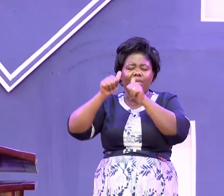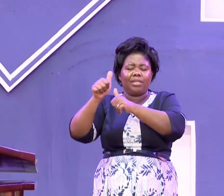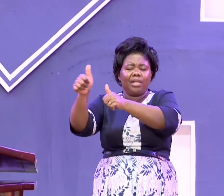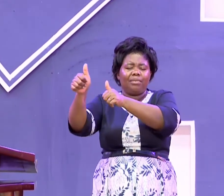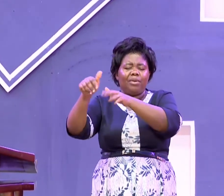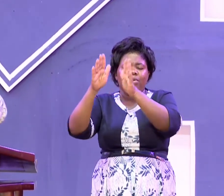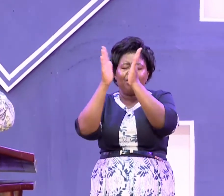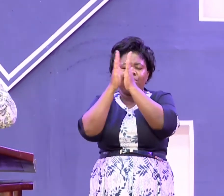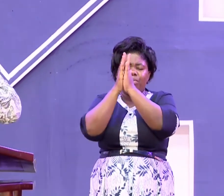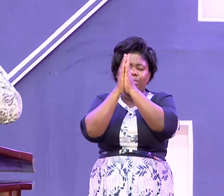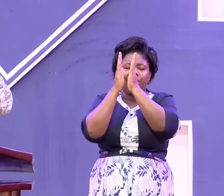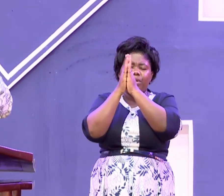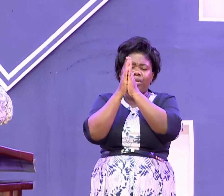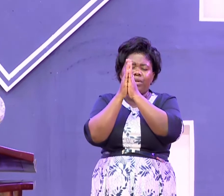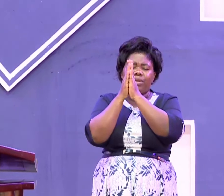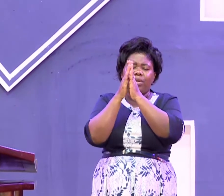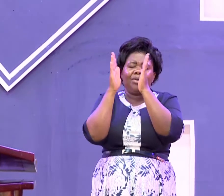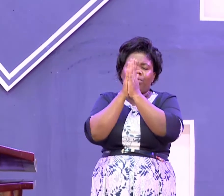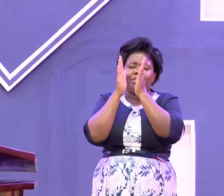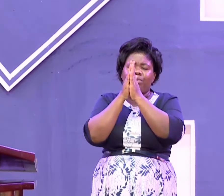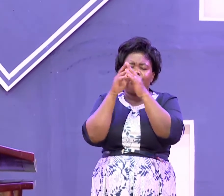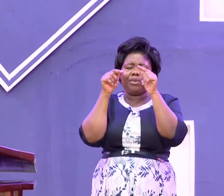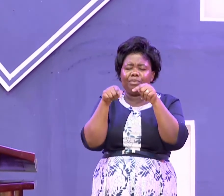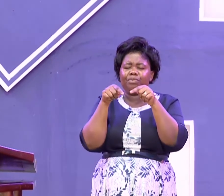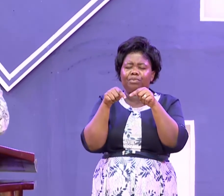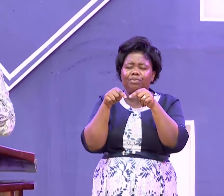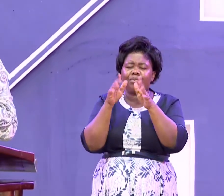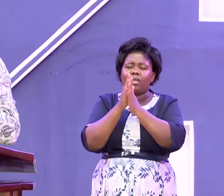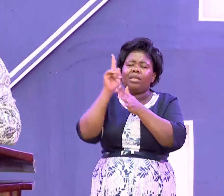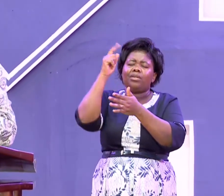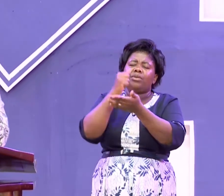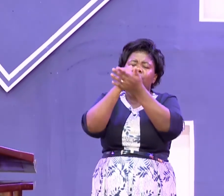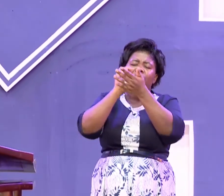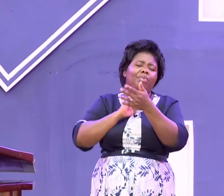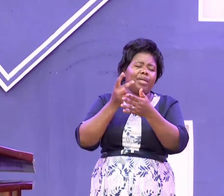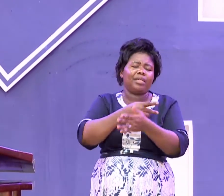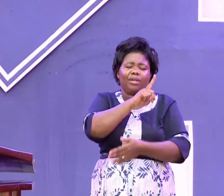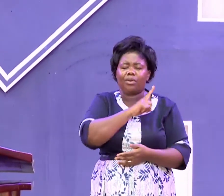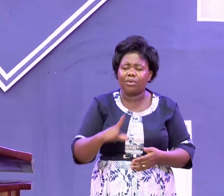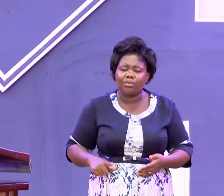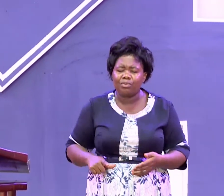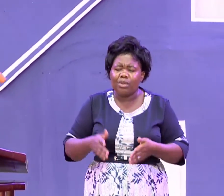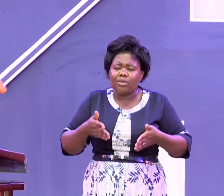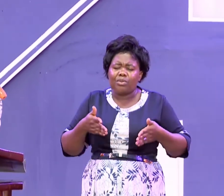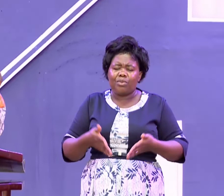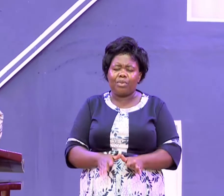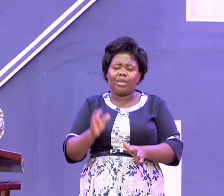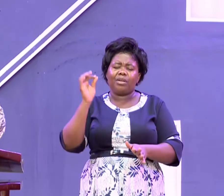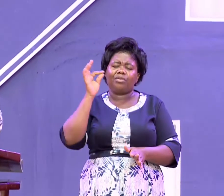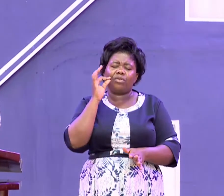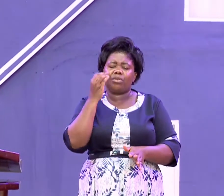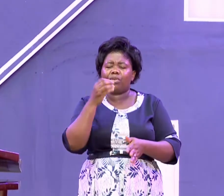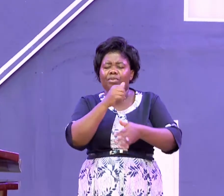pray tonight. We pray tonight that you help us, Lord, to bear the fruit of